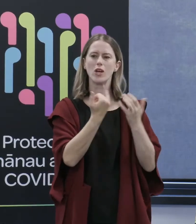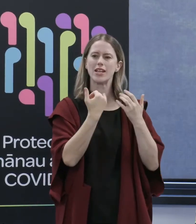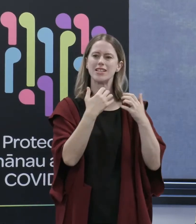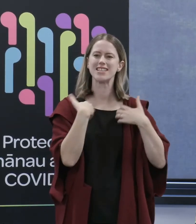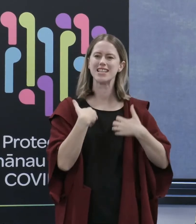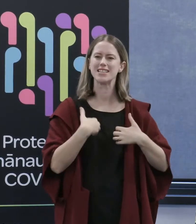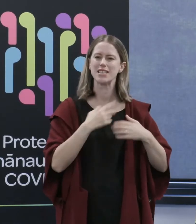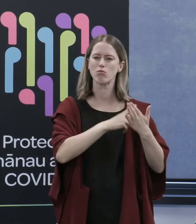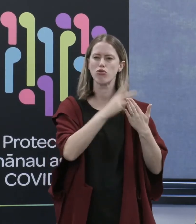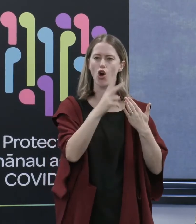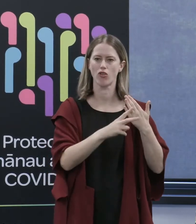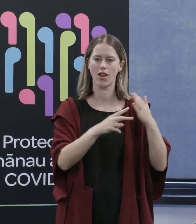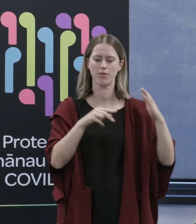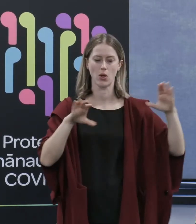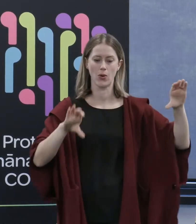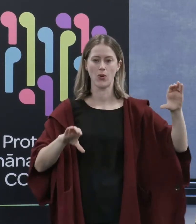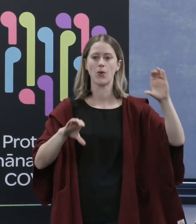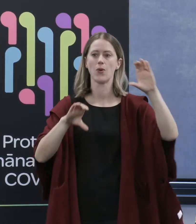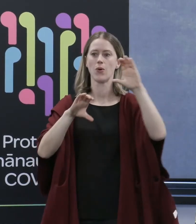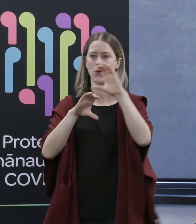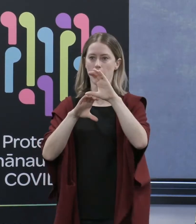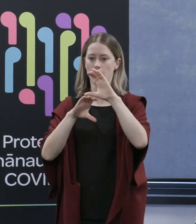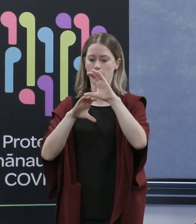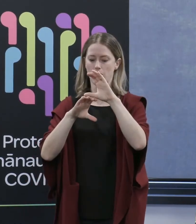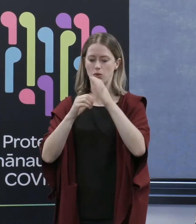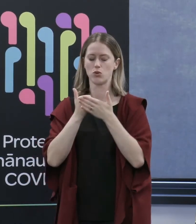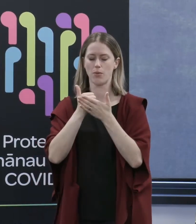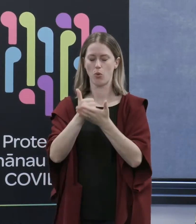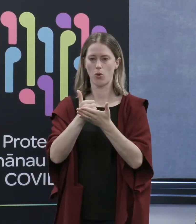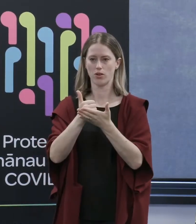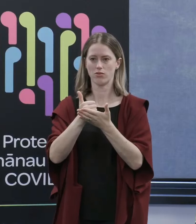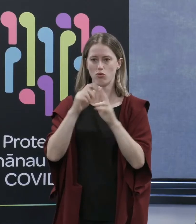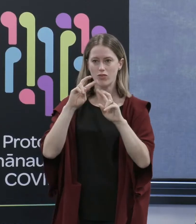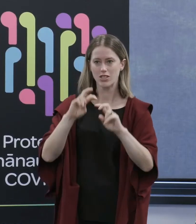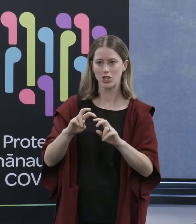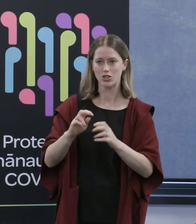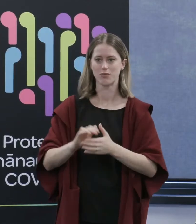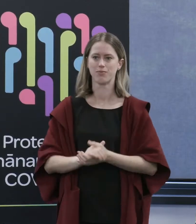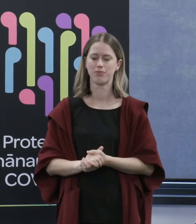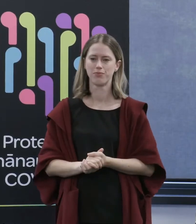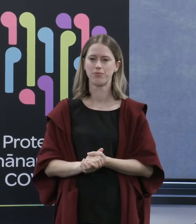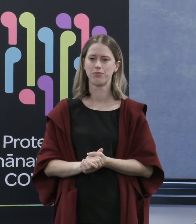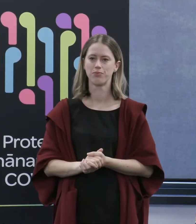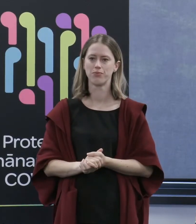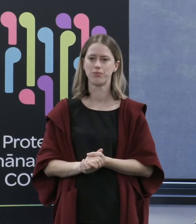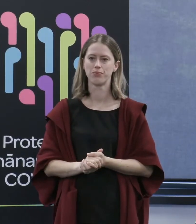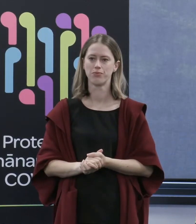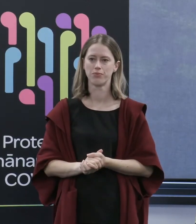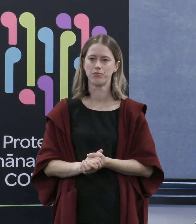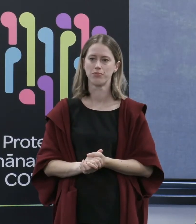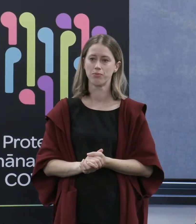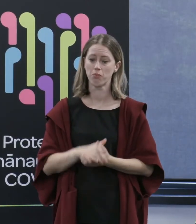which contributed more broadly to the all-of-government response. A number of these projects